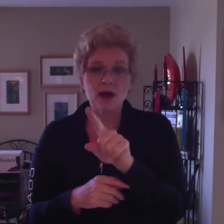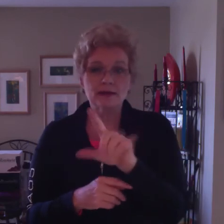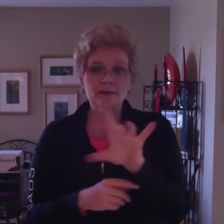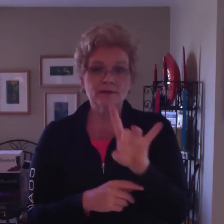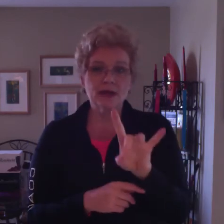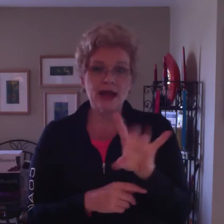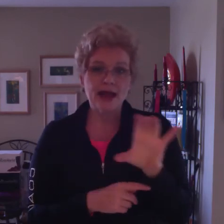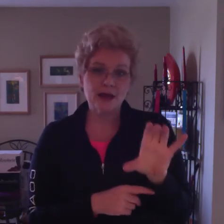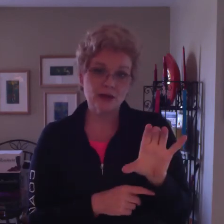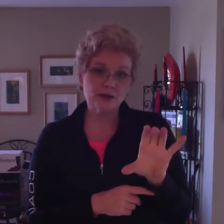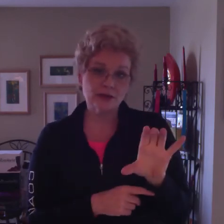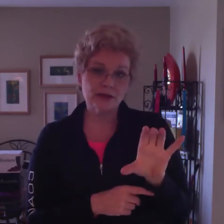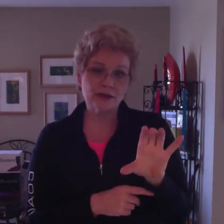listed here too,